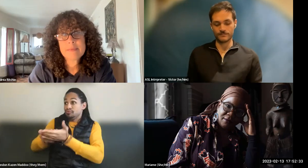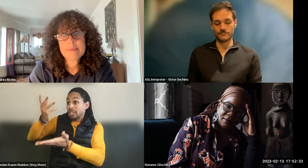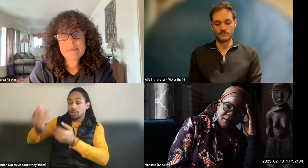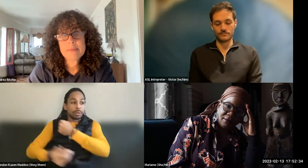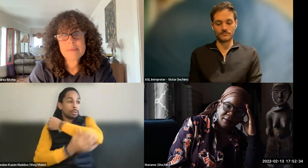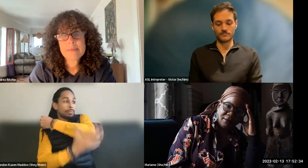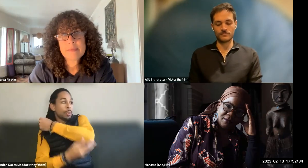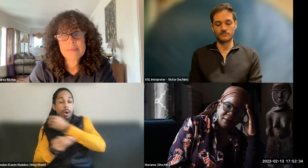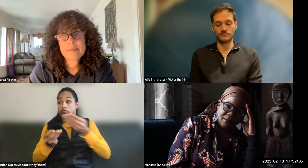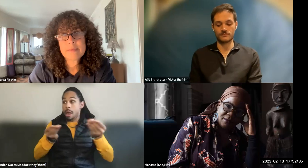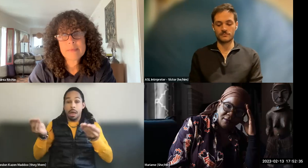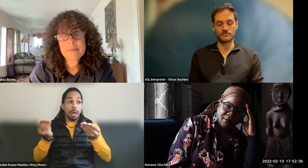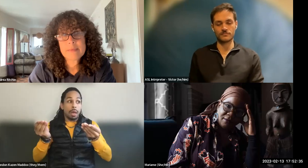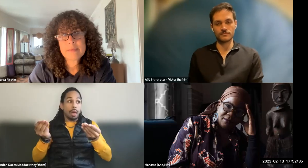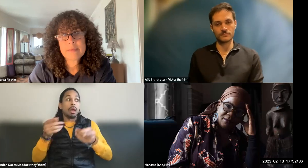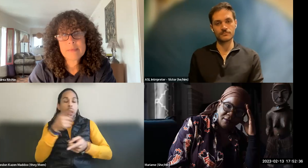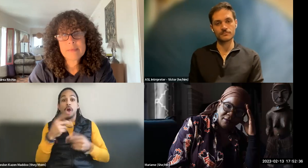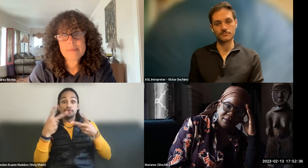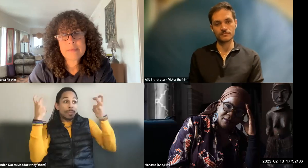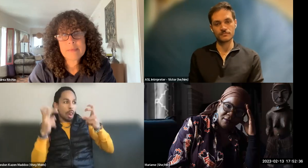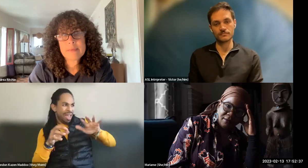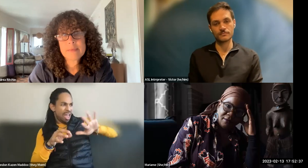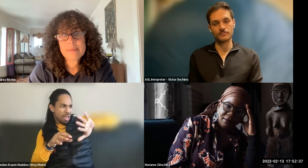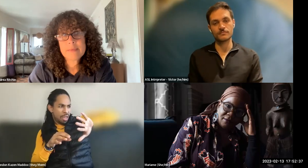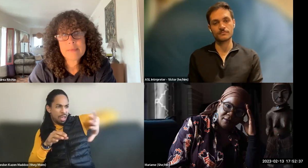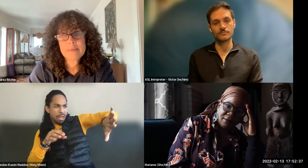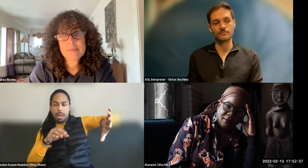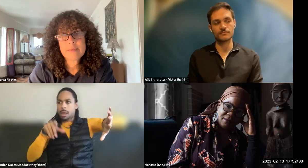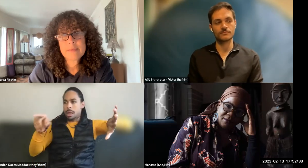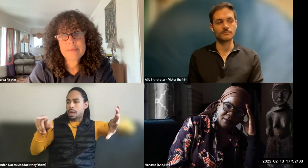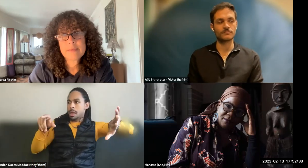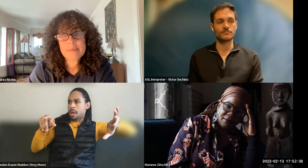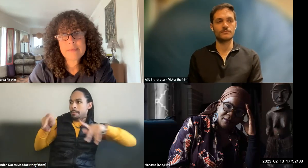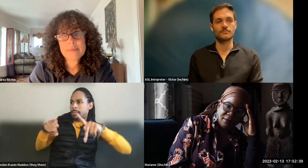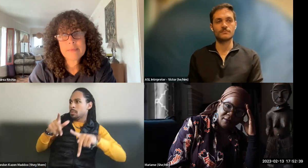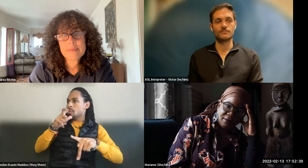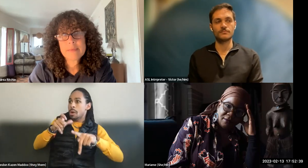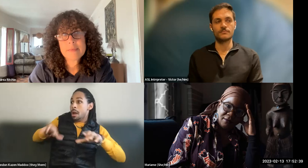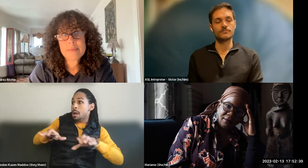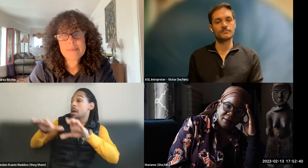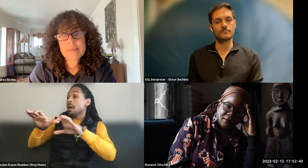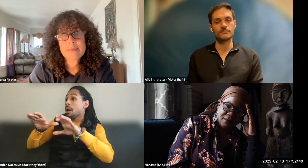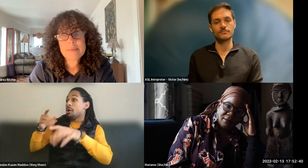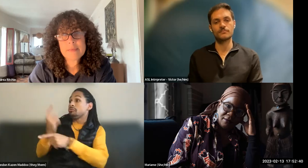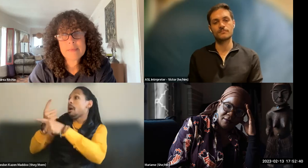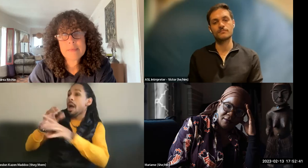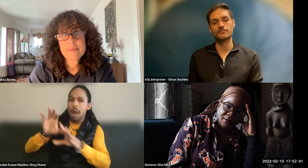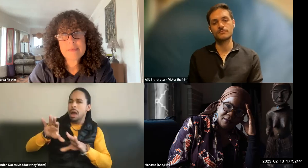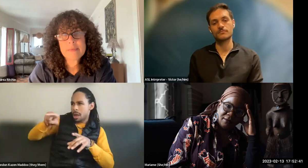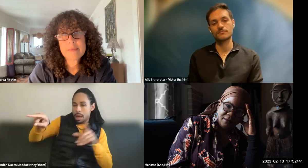quote undeserving criminal element. Right? This is why so many people's experiences with, for